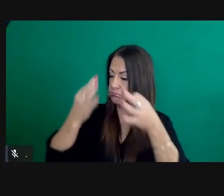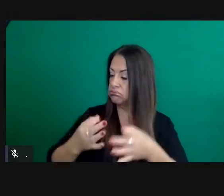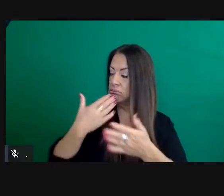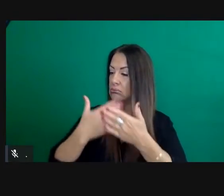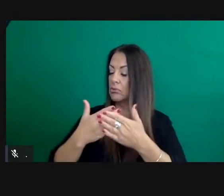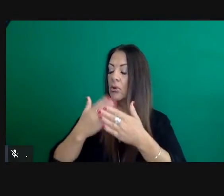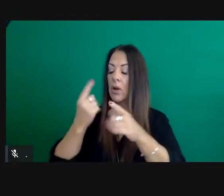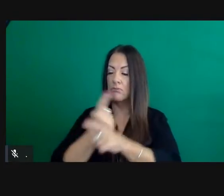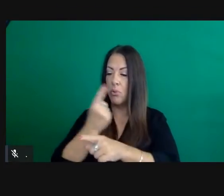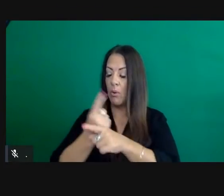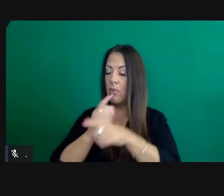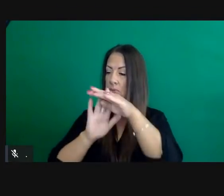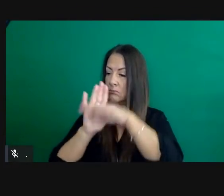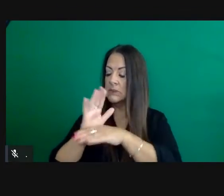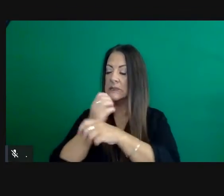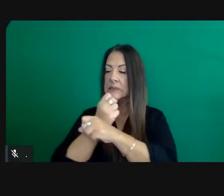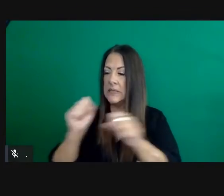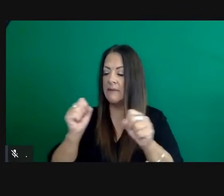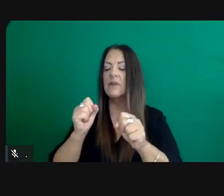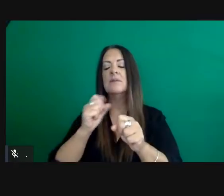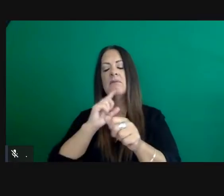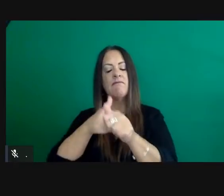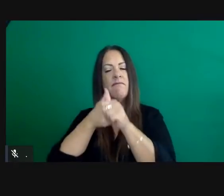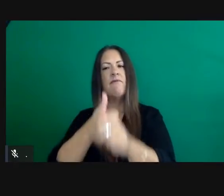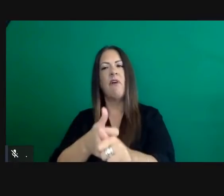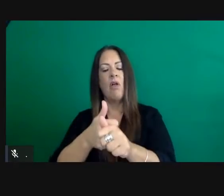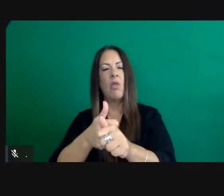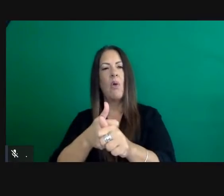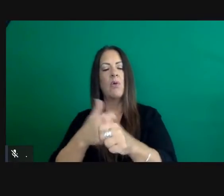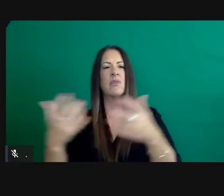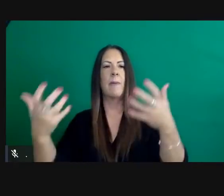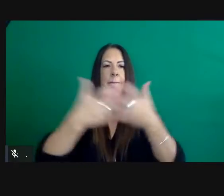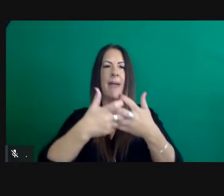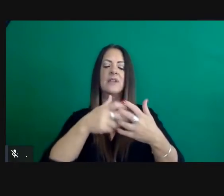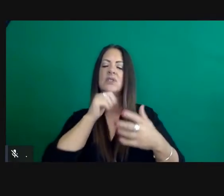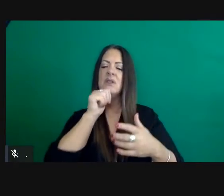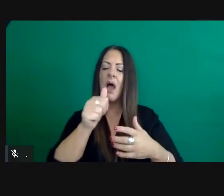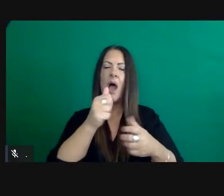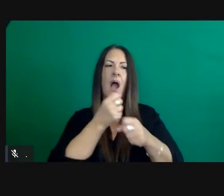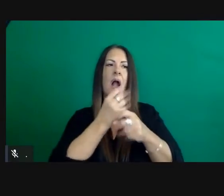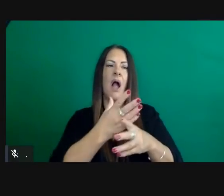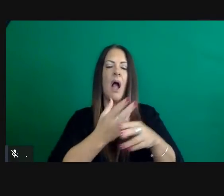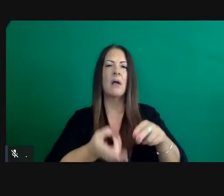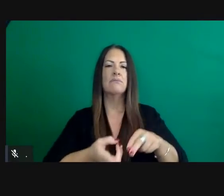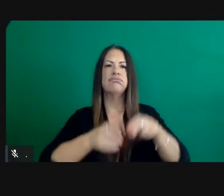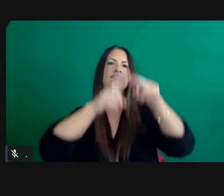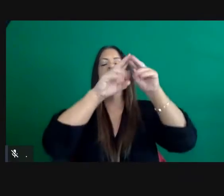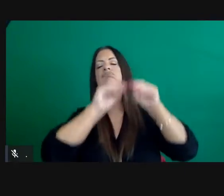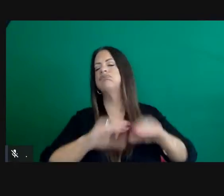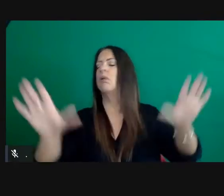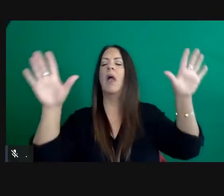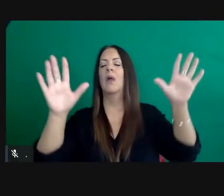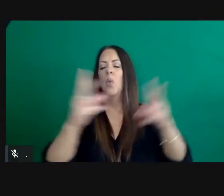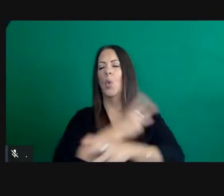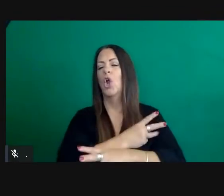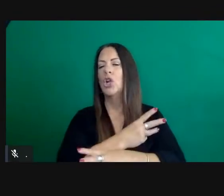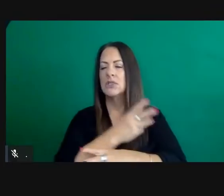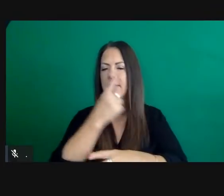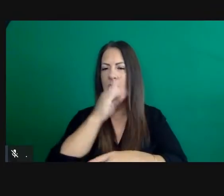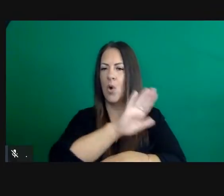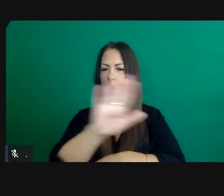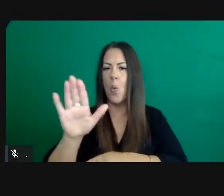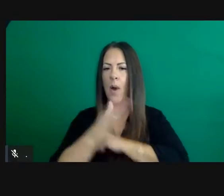to follow the whole frame to our new blueprint, which is slow and stringent moving forward, making sure that we do